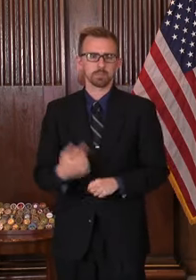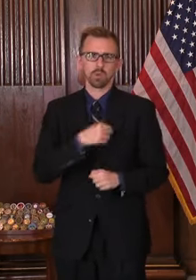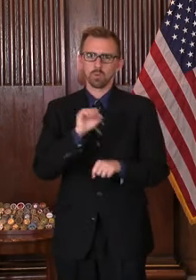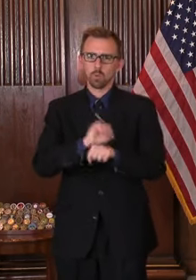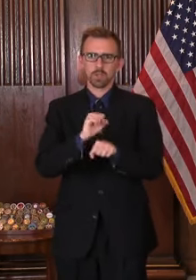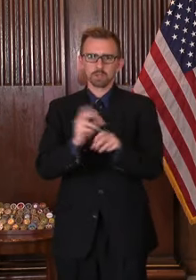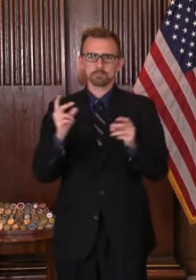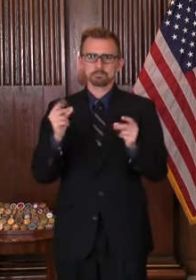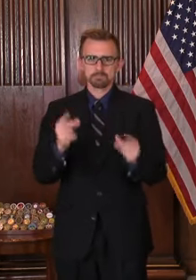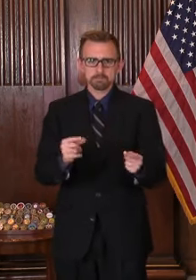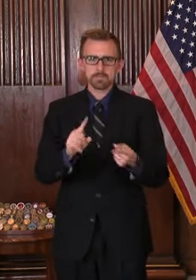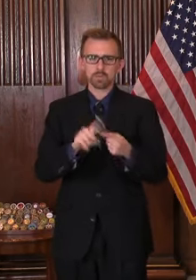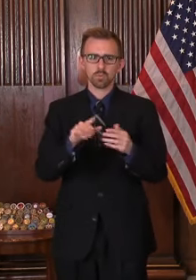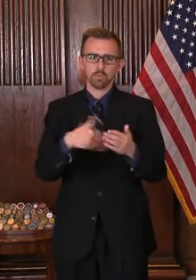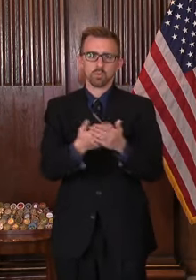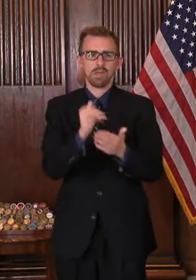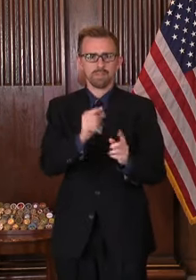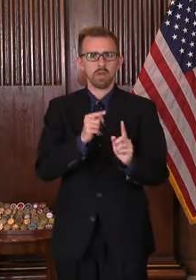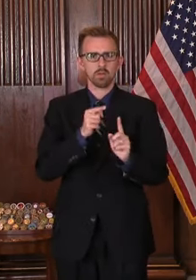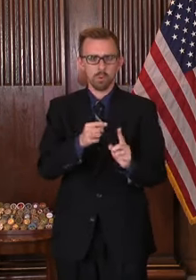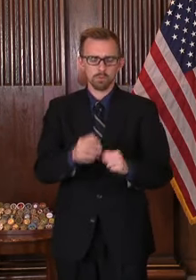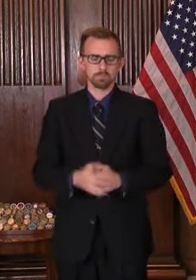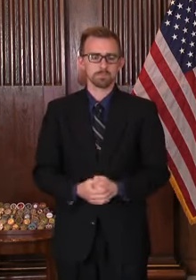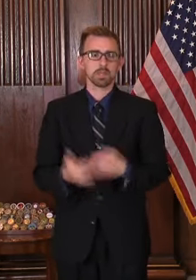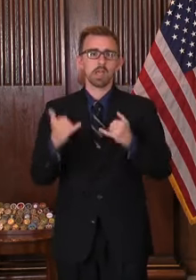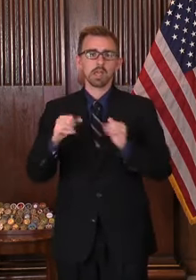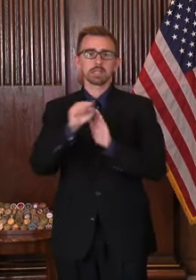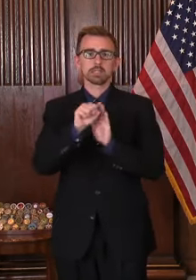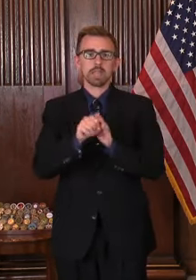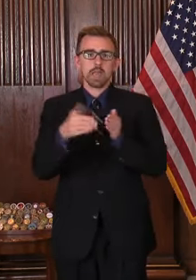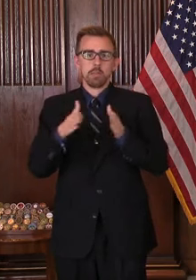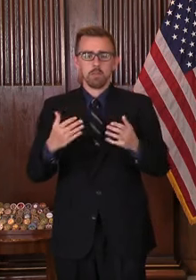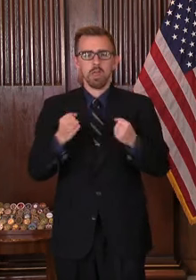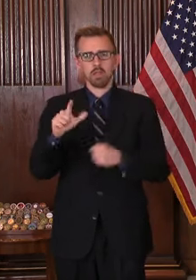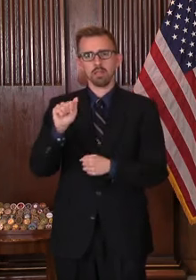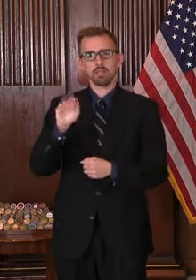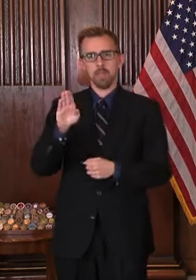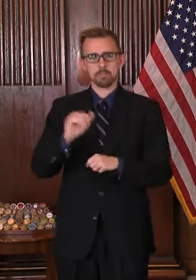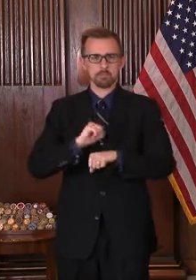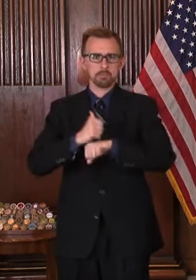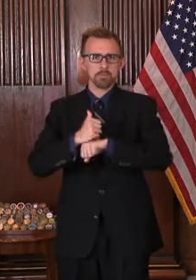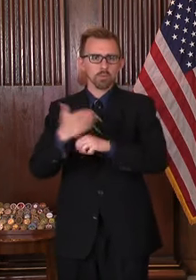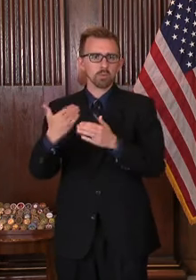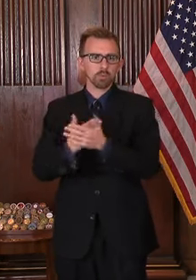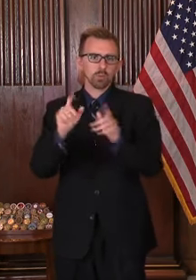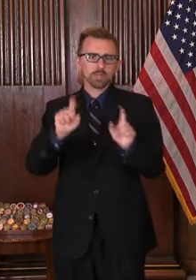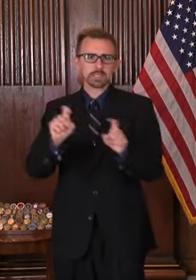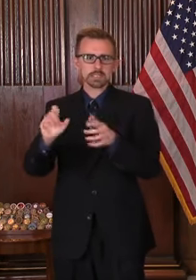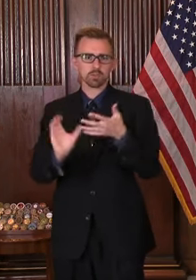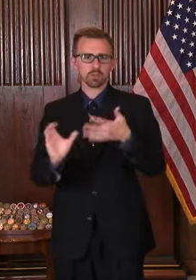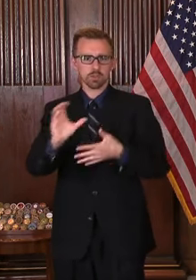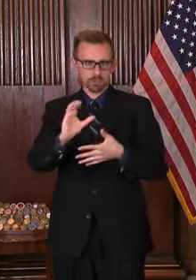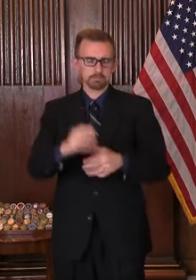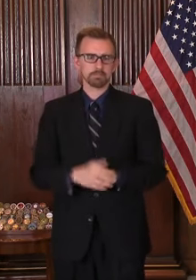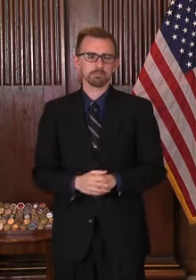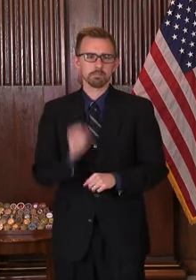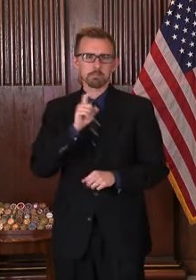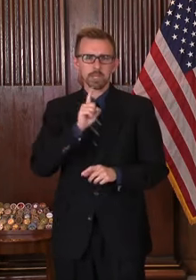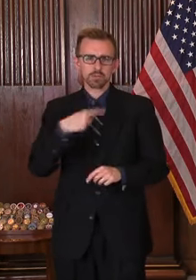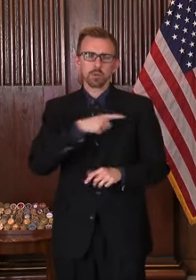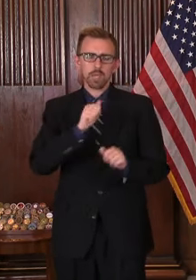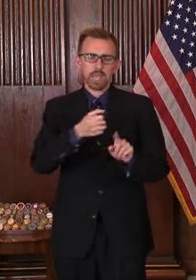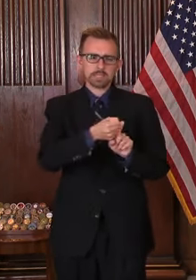working towards this goal. Today, the state public health lab is implementing new testing criteria so that we can